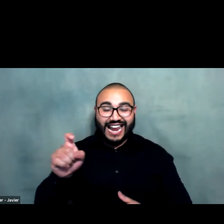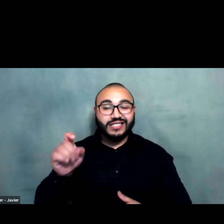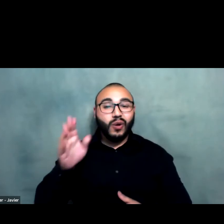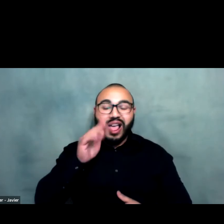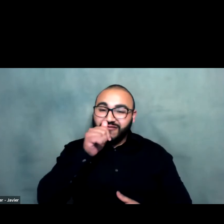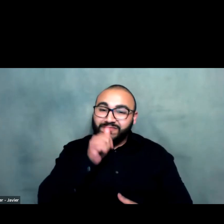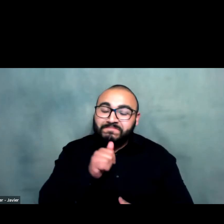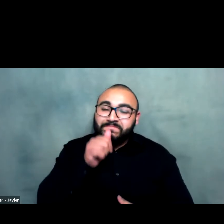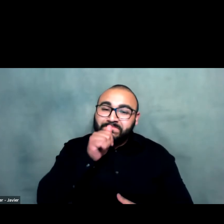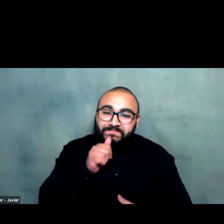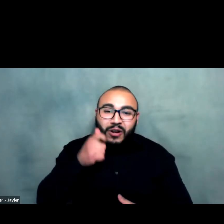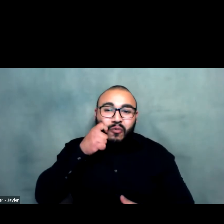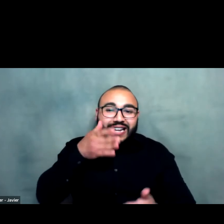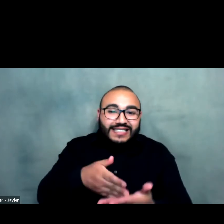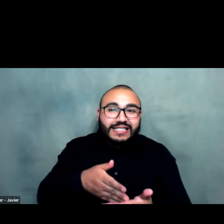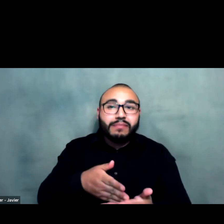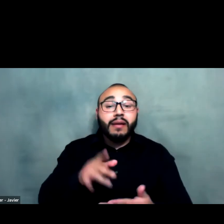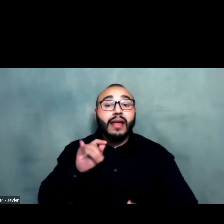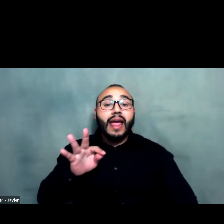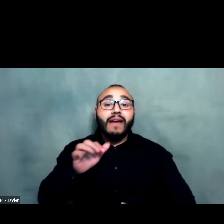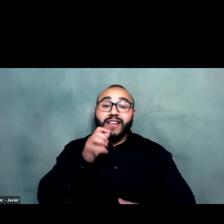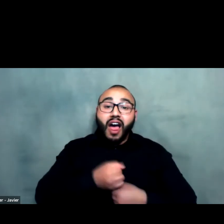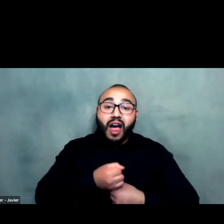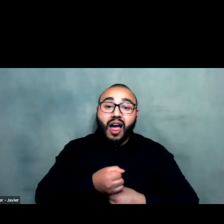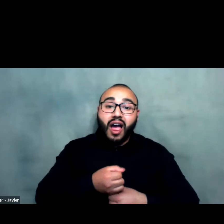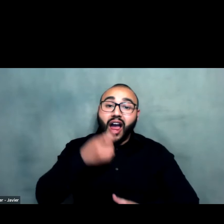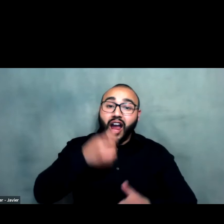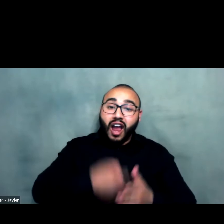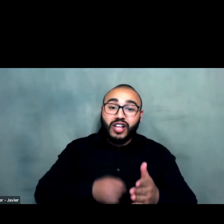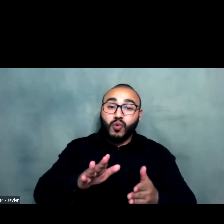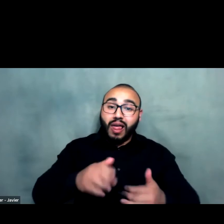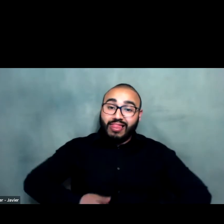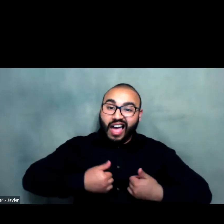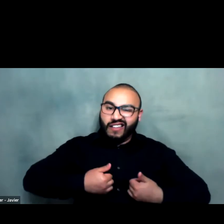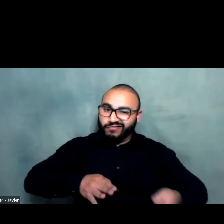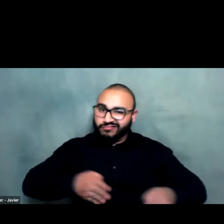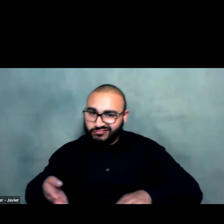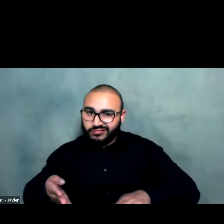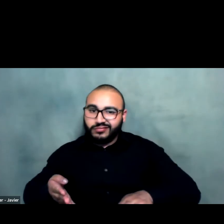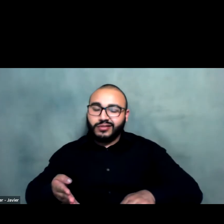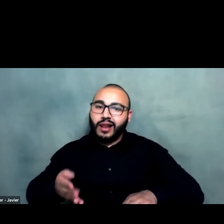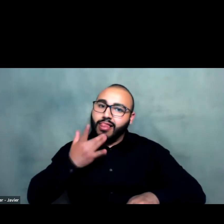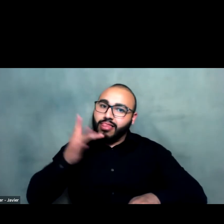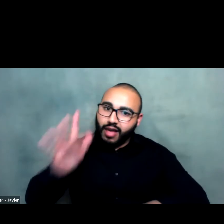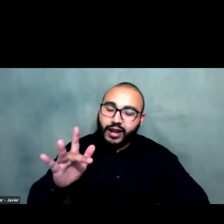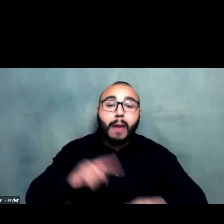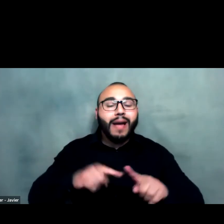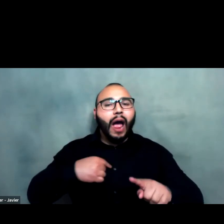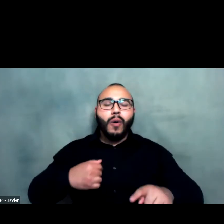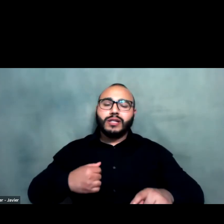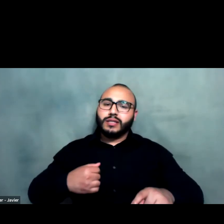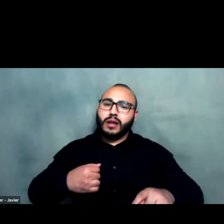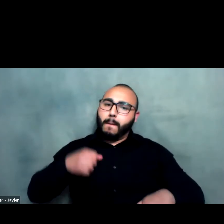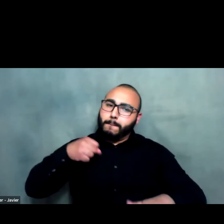some racism, if it doesn't cost your life, you lucked out. But I was born here, so I have the